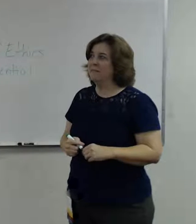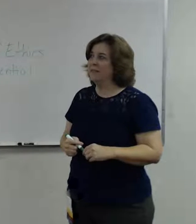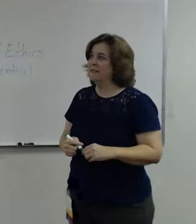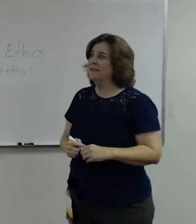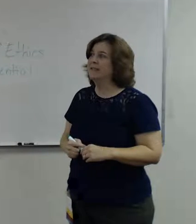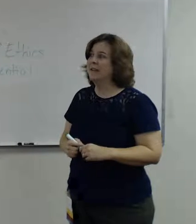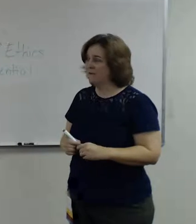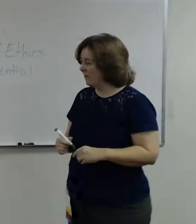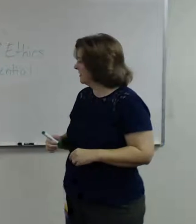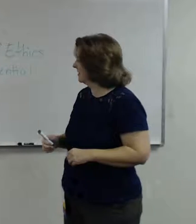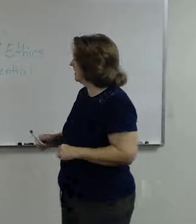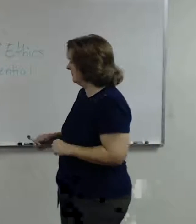and some cross the line.